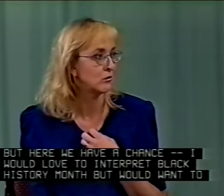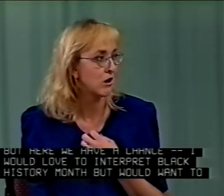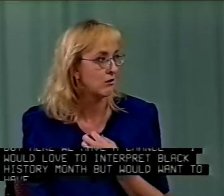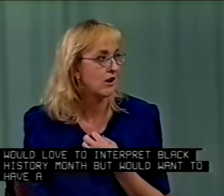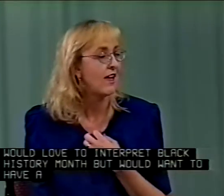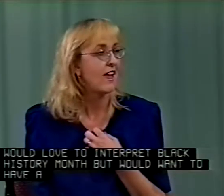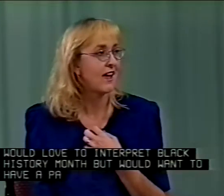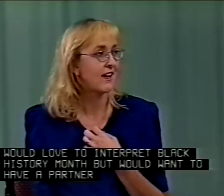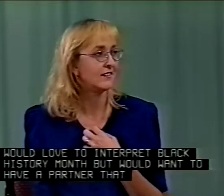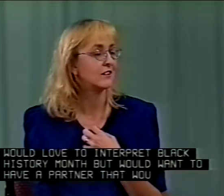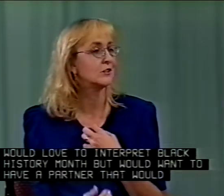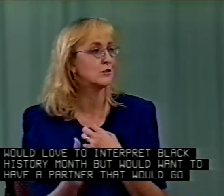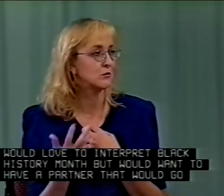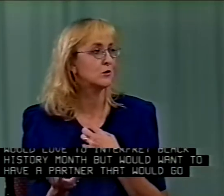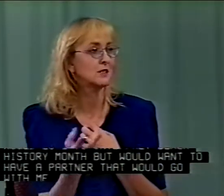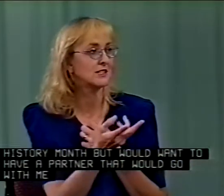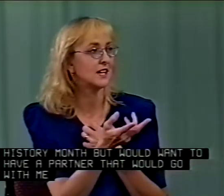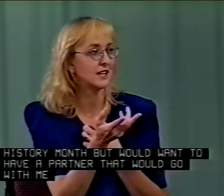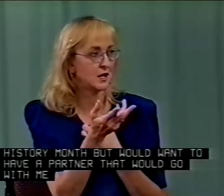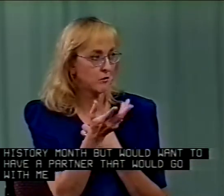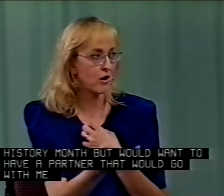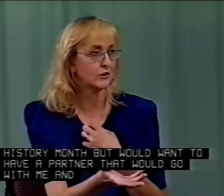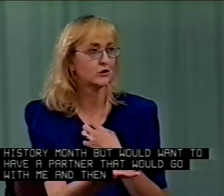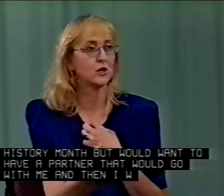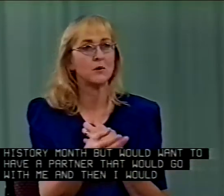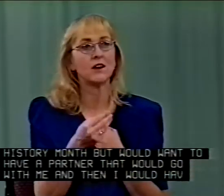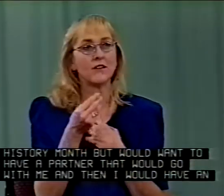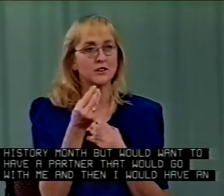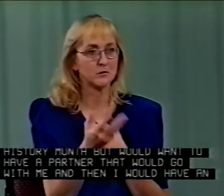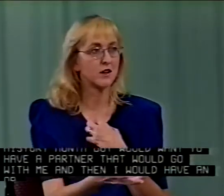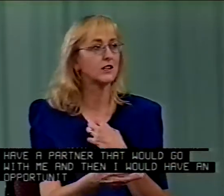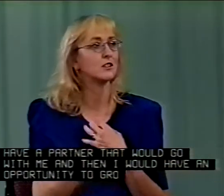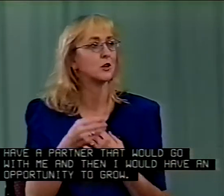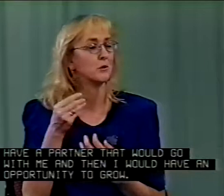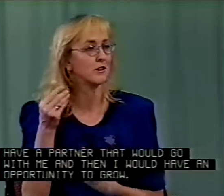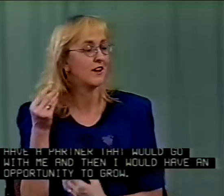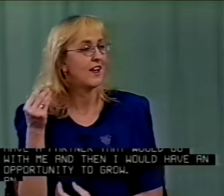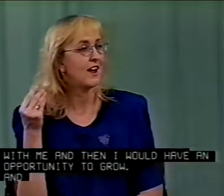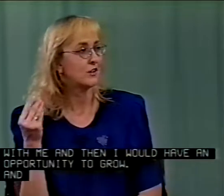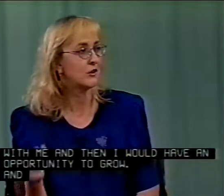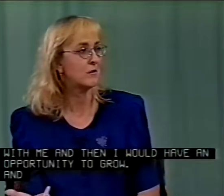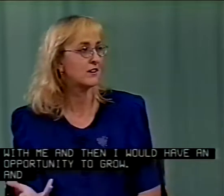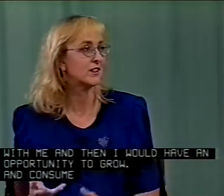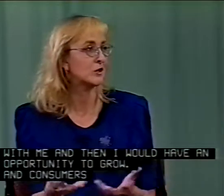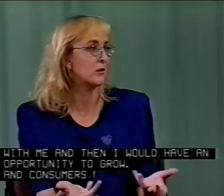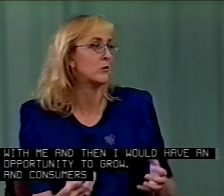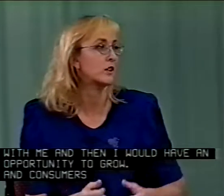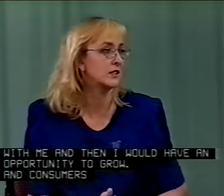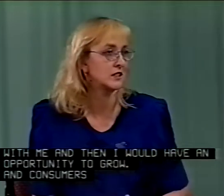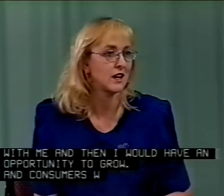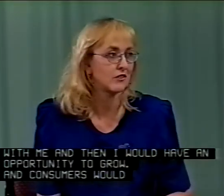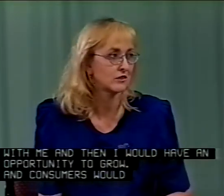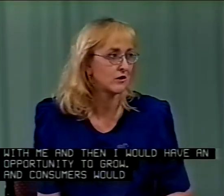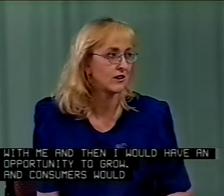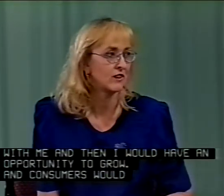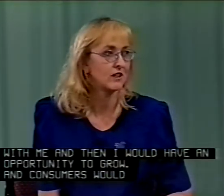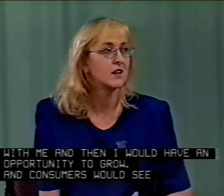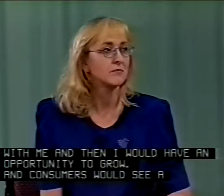grow. And consumers would see, again, a partnership, an African-American interpreter, a Euro-American interpreter working together. So